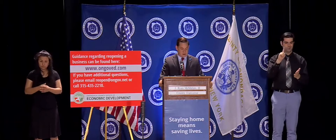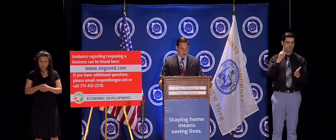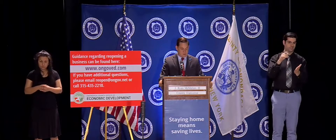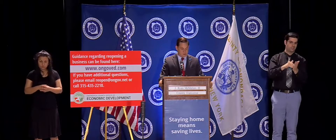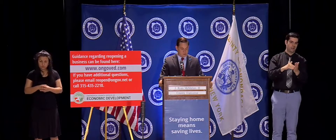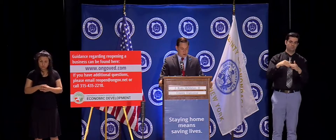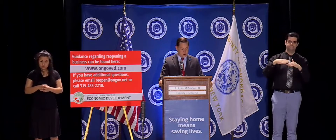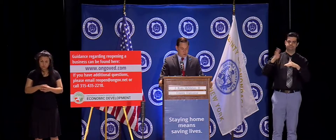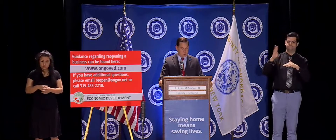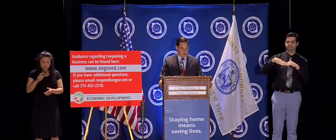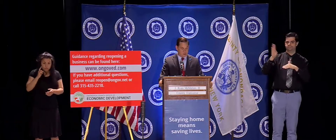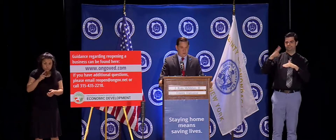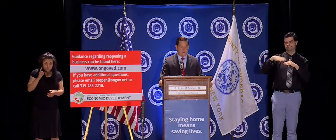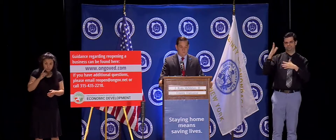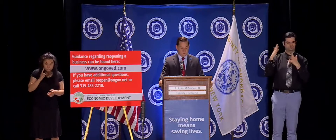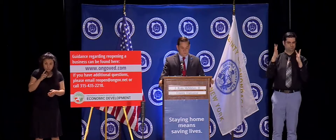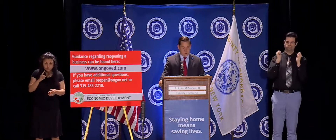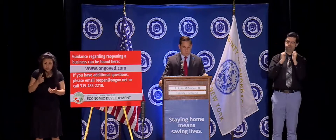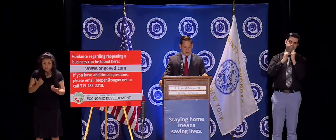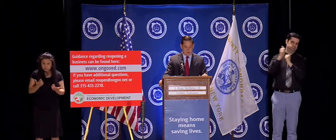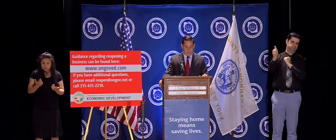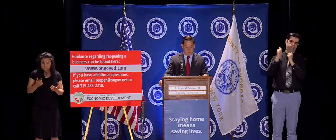exceeding our daily average by quite a bit.